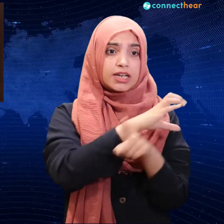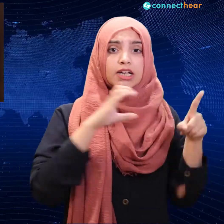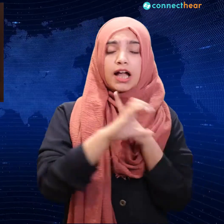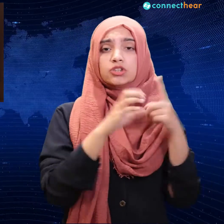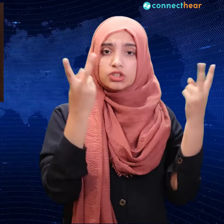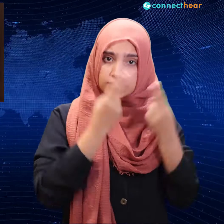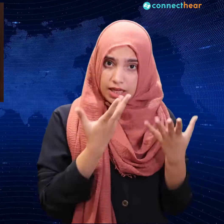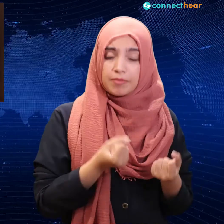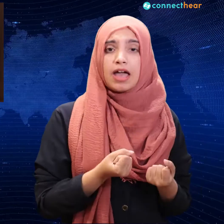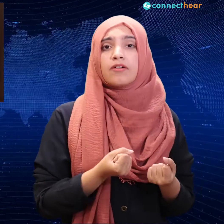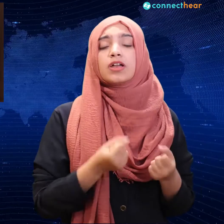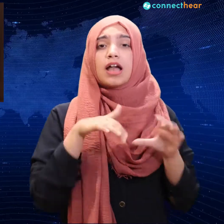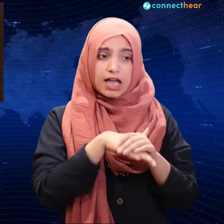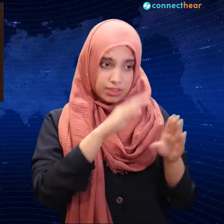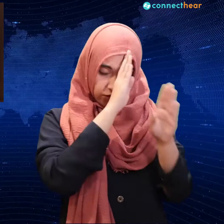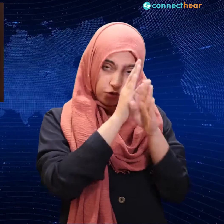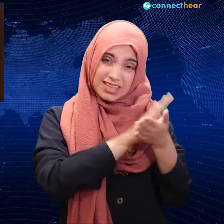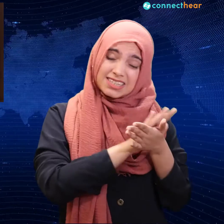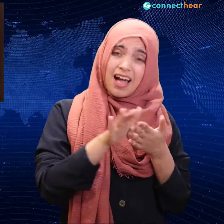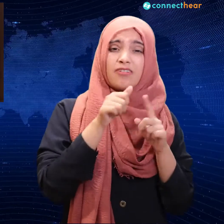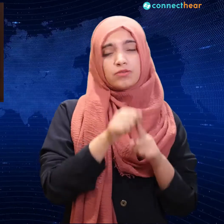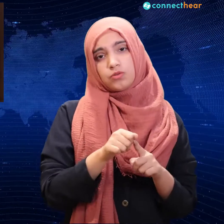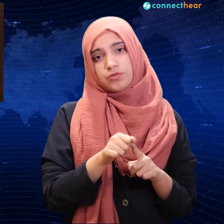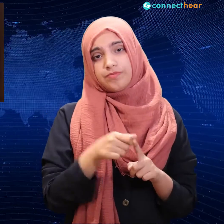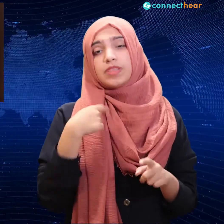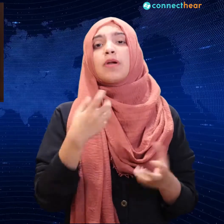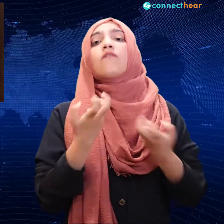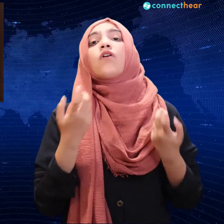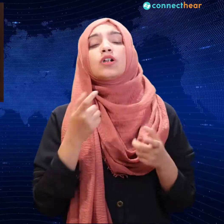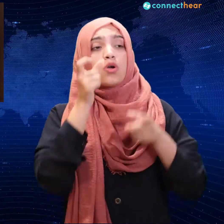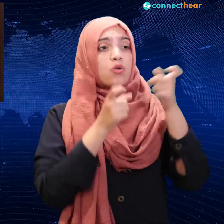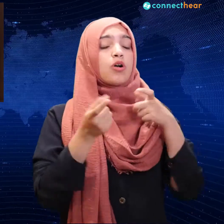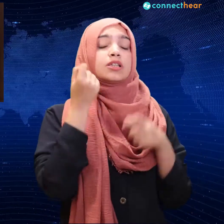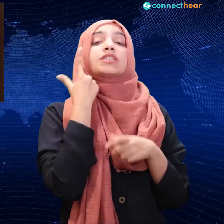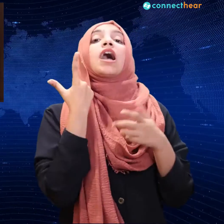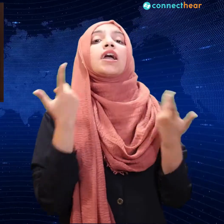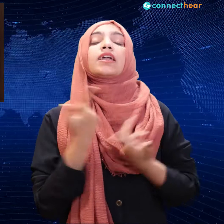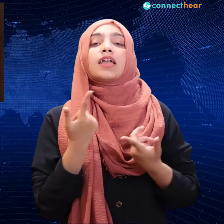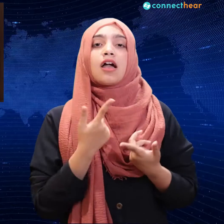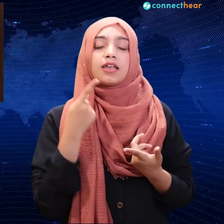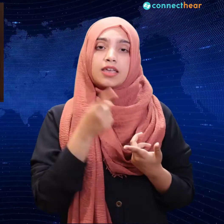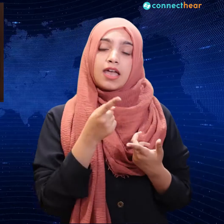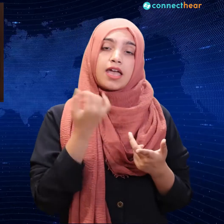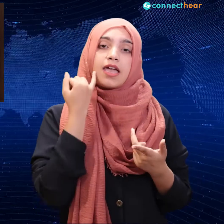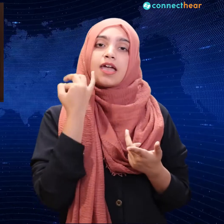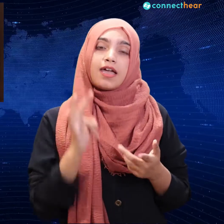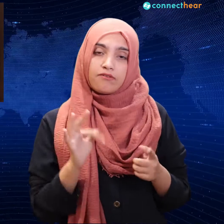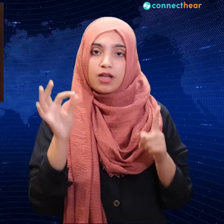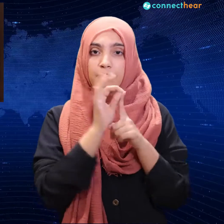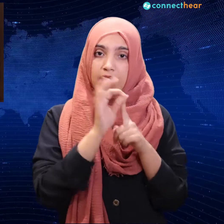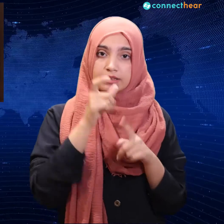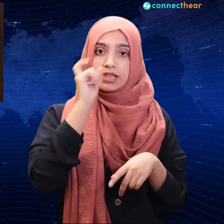So you must understand what happened. No, I really want people to know. They turned against the Pakistan army